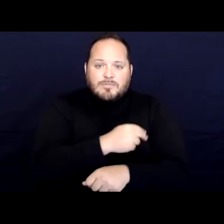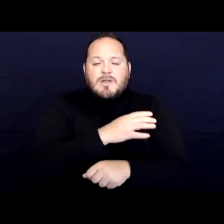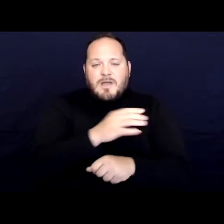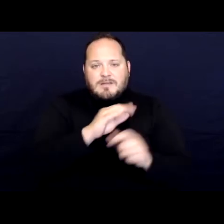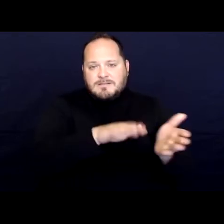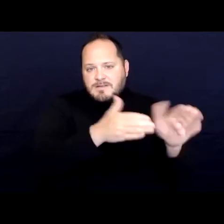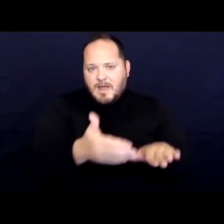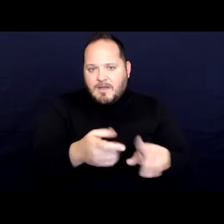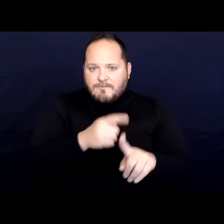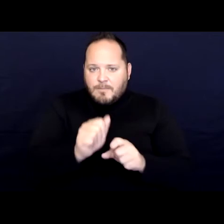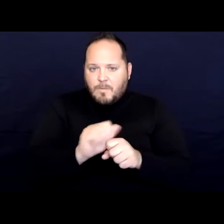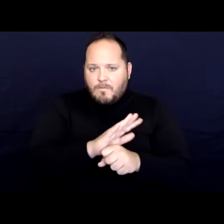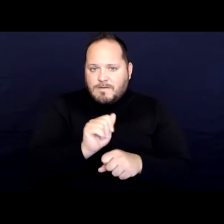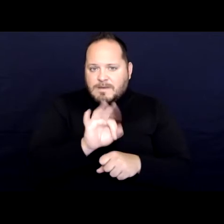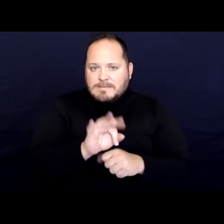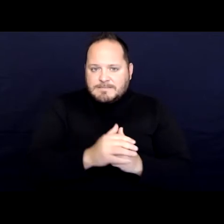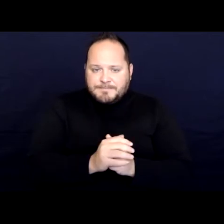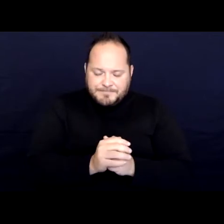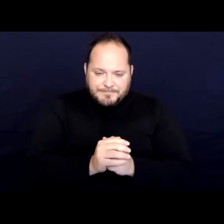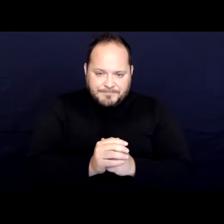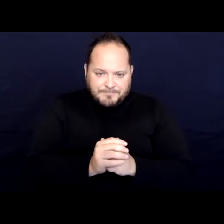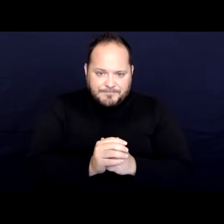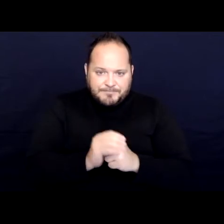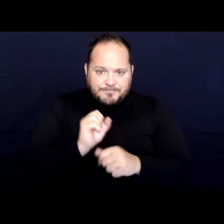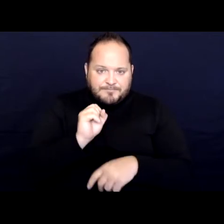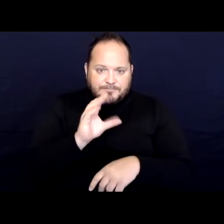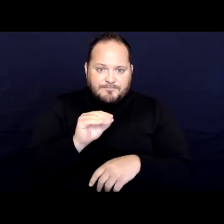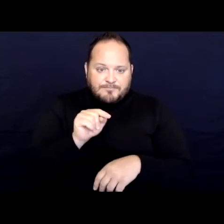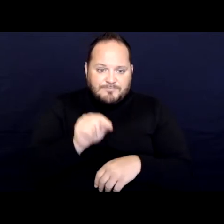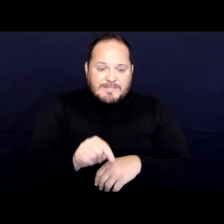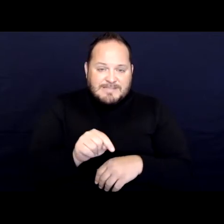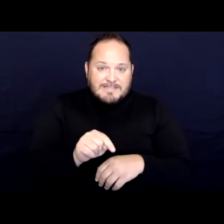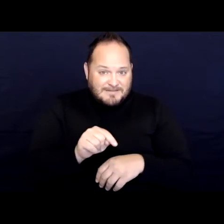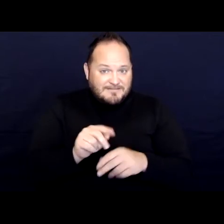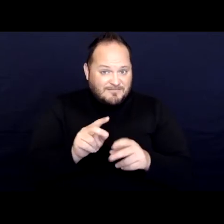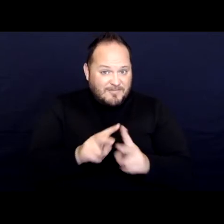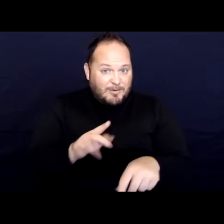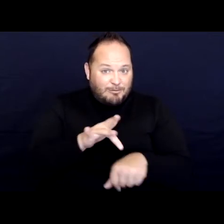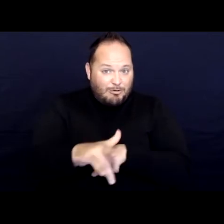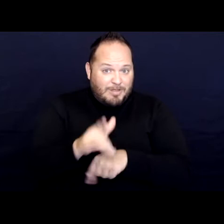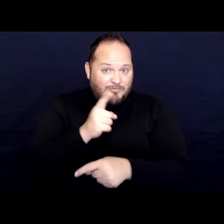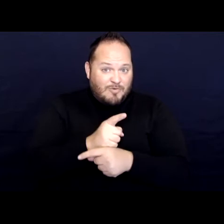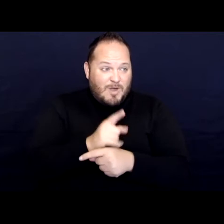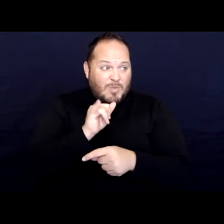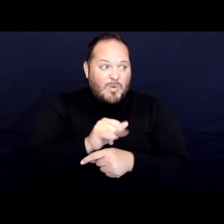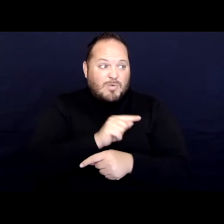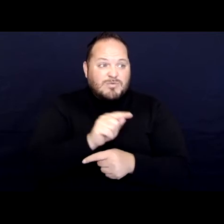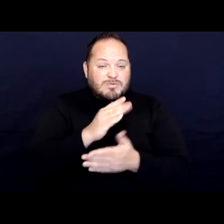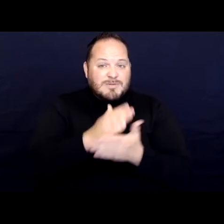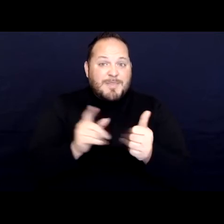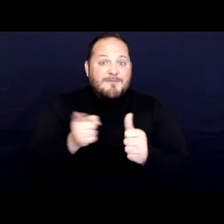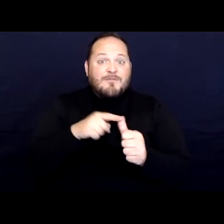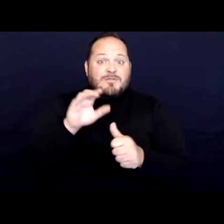from COVID-19. Uh, so this is really early, right? These are some of the first cases